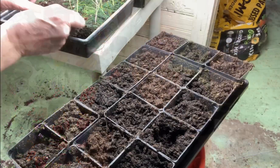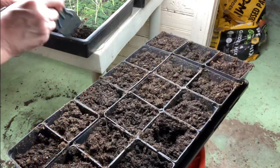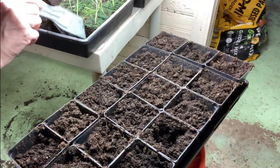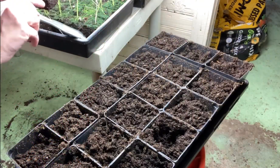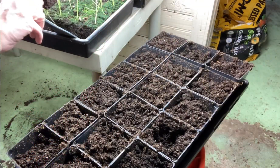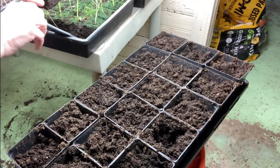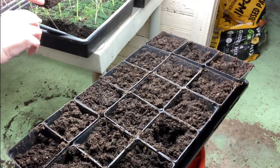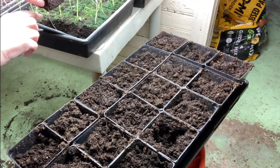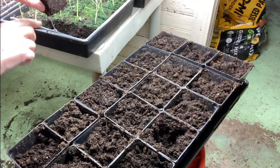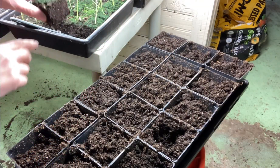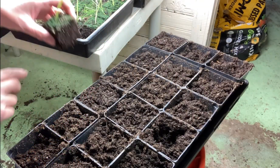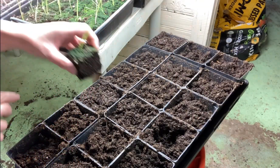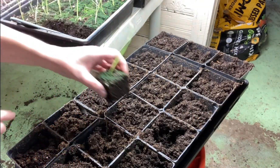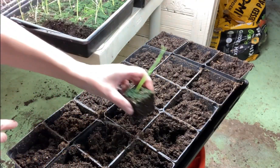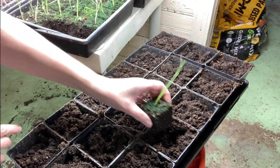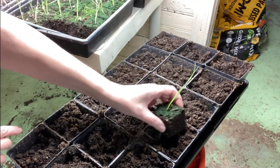I'm just going to leave them as they are.